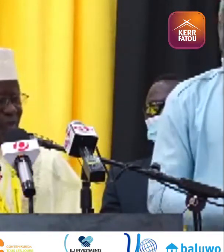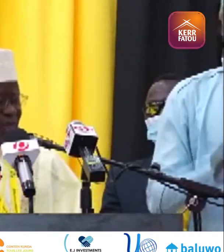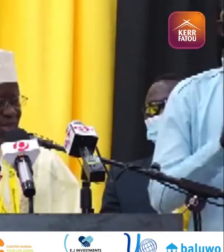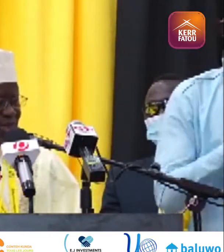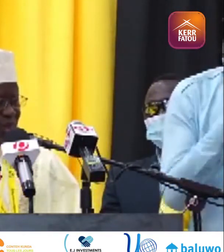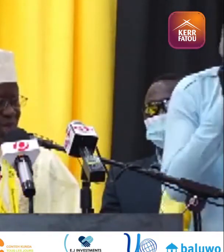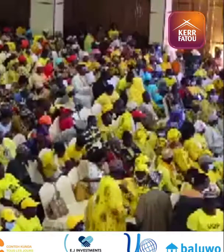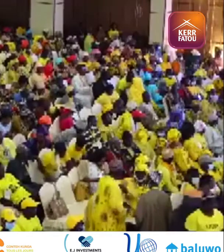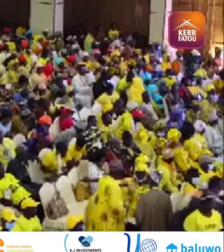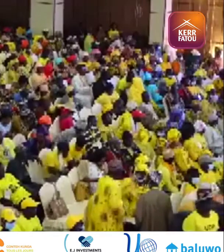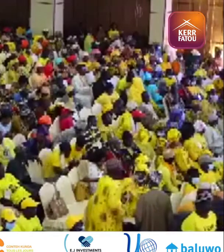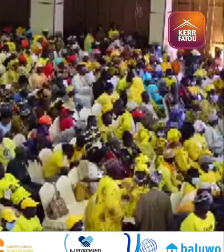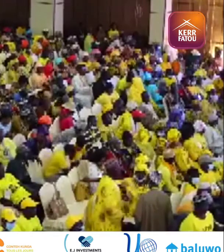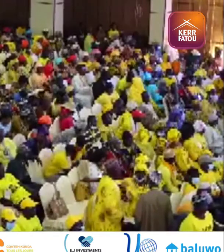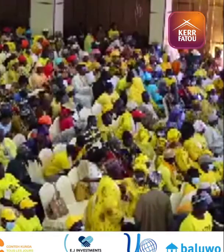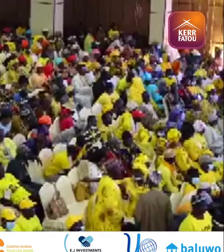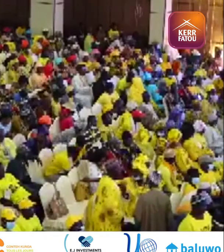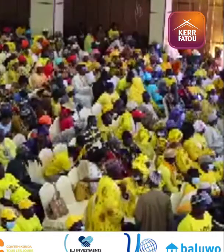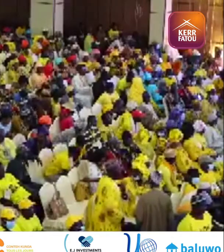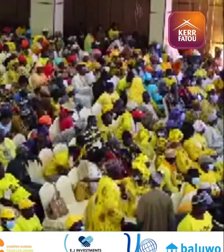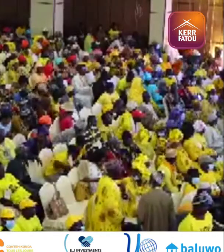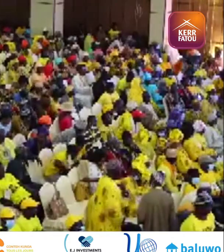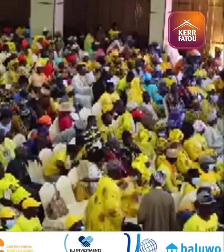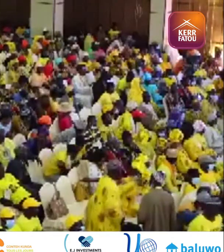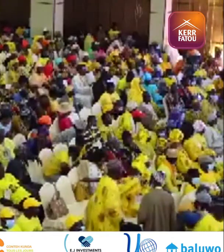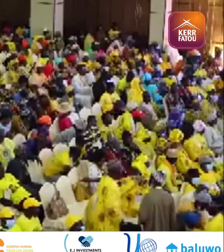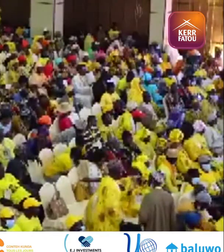Result of my visit to the United States